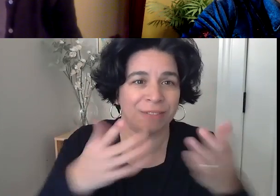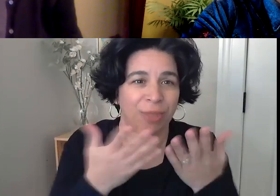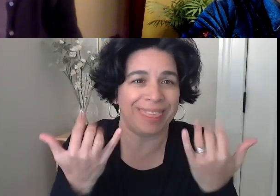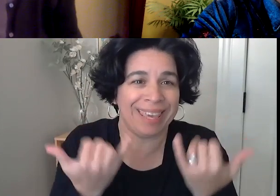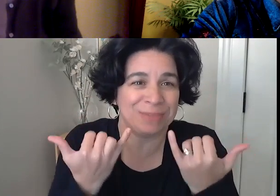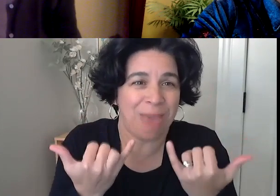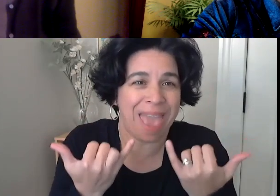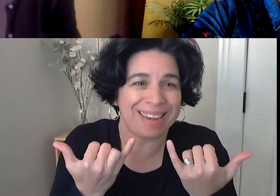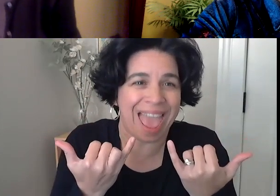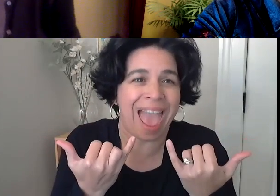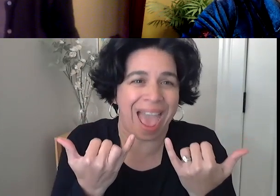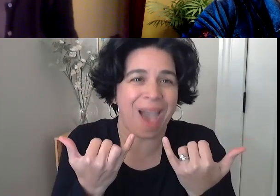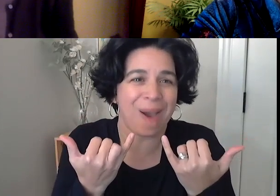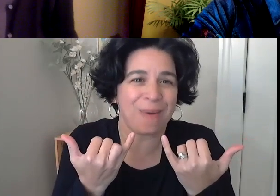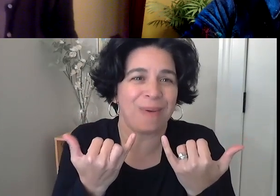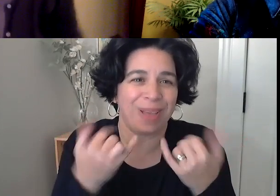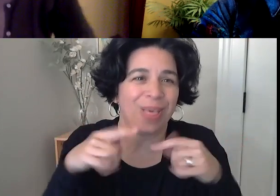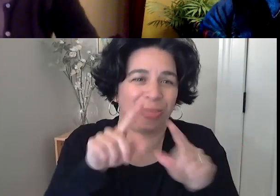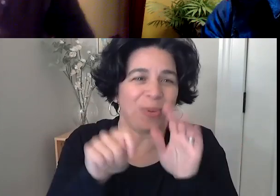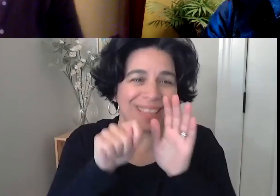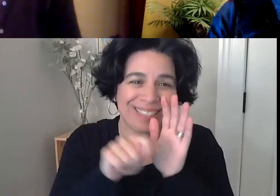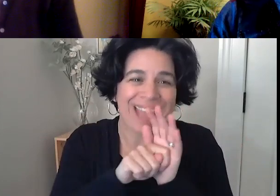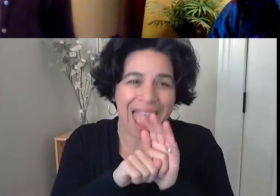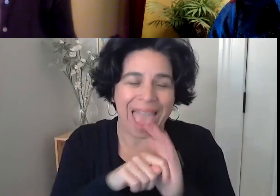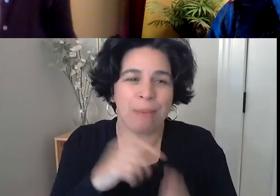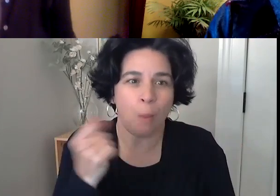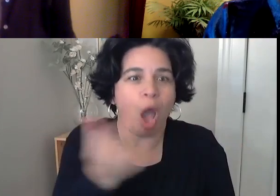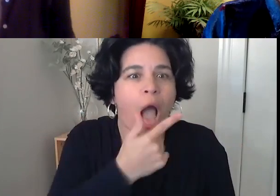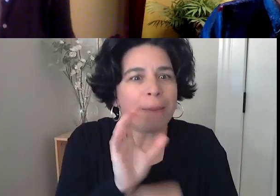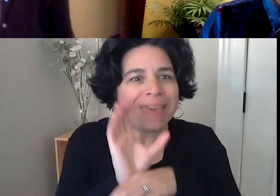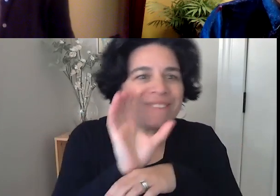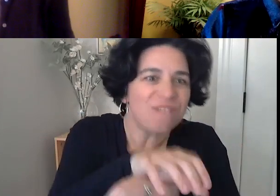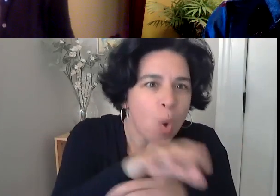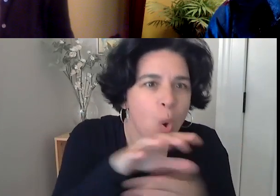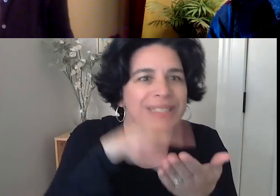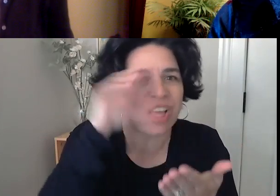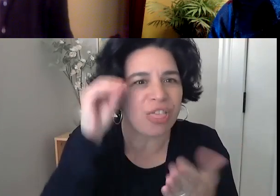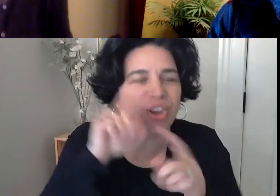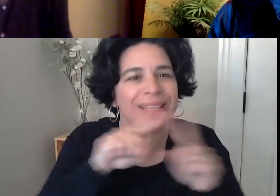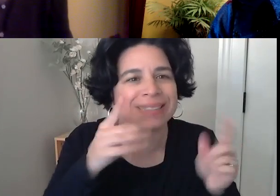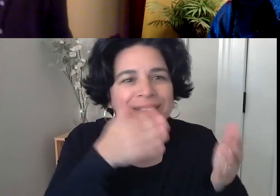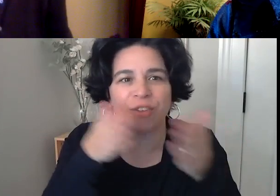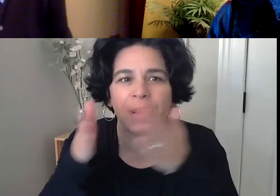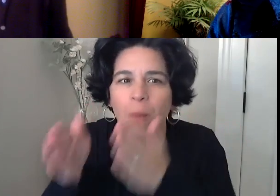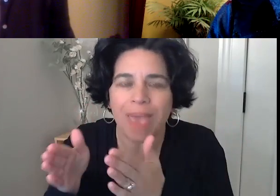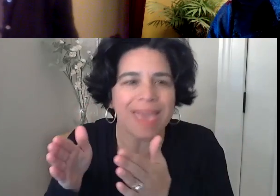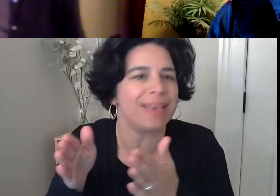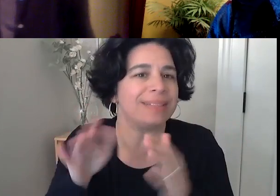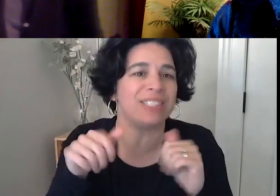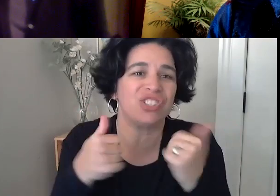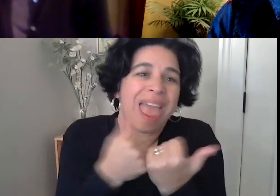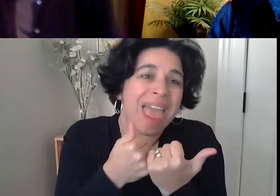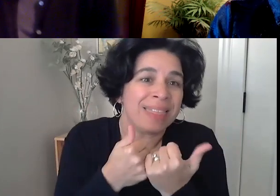I think we've learned so much in different things right now throughout COVID, through this time. We've all been forced to